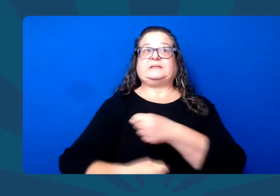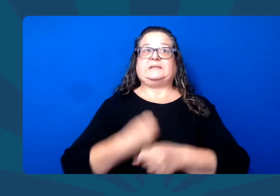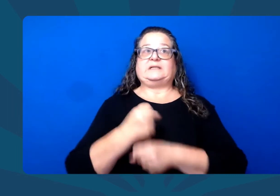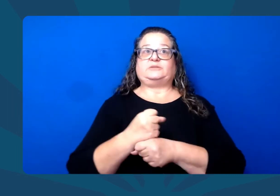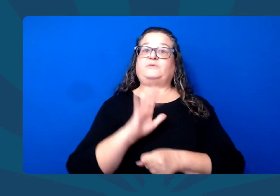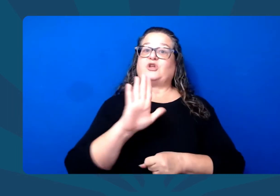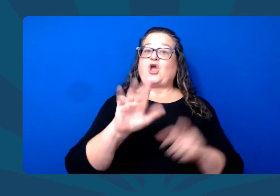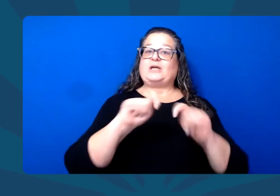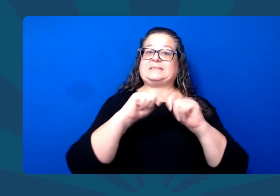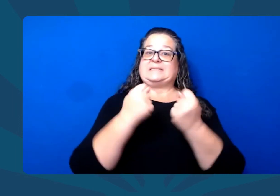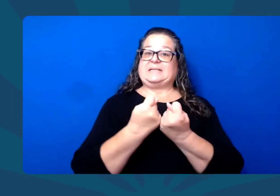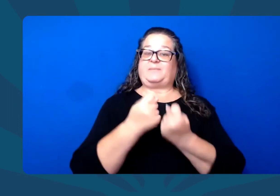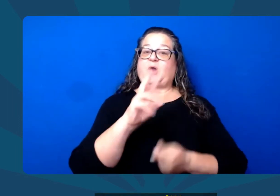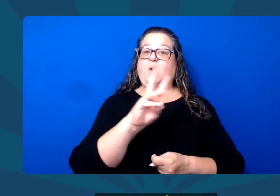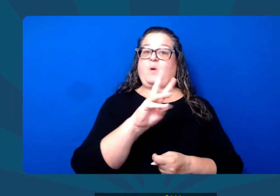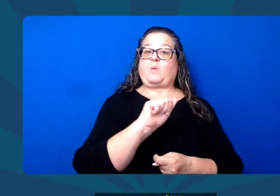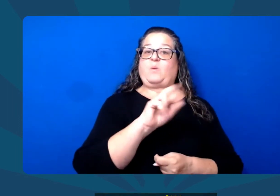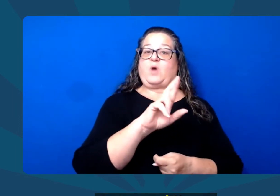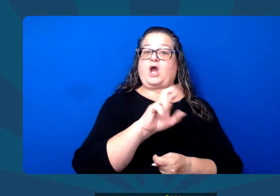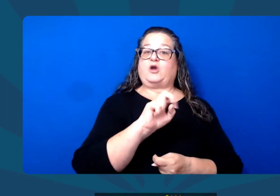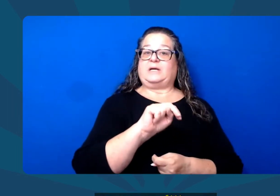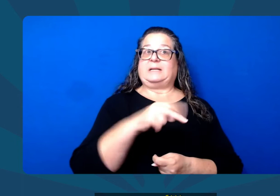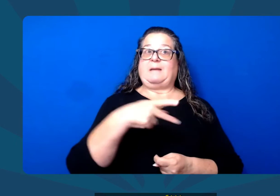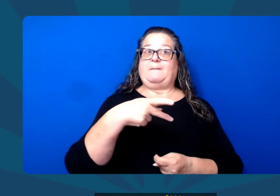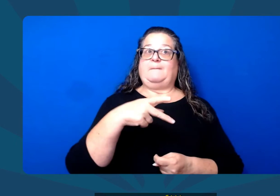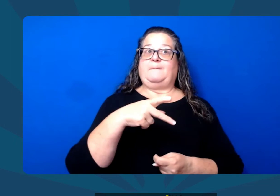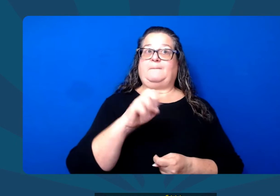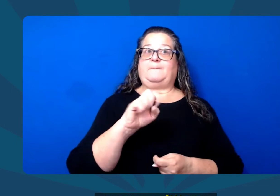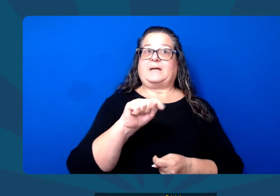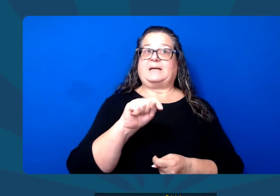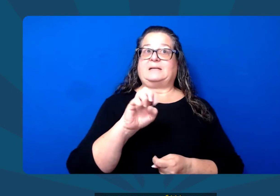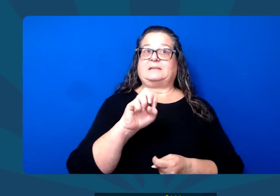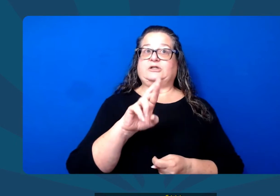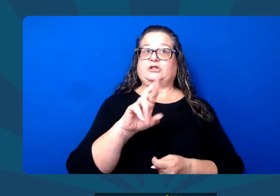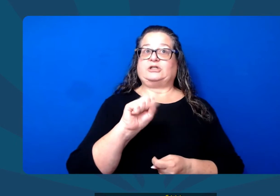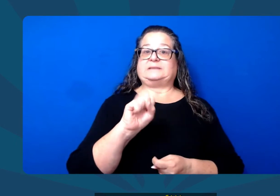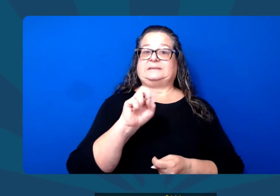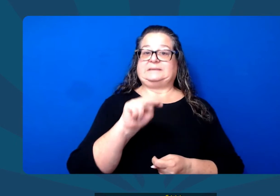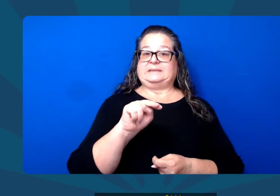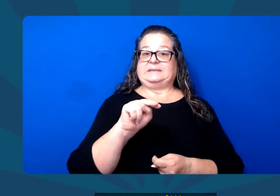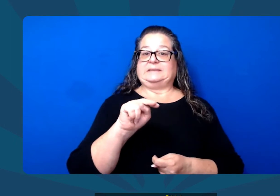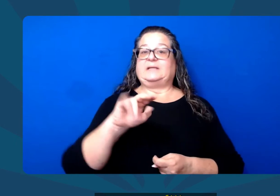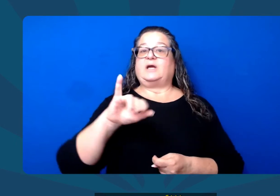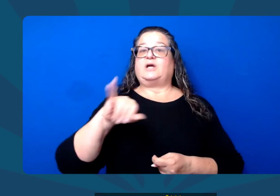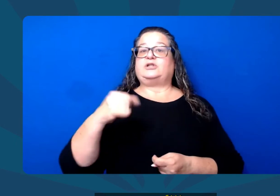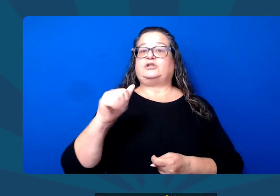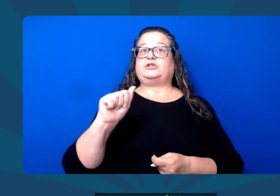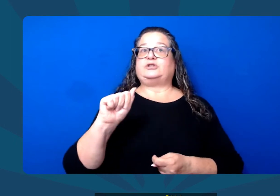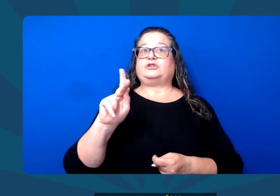For the last 2 years, your team of Warren Peterson,